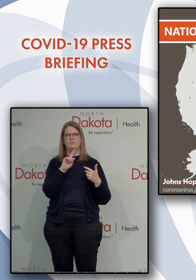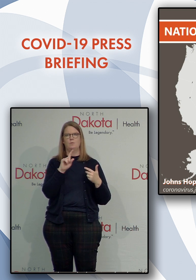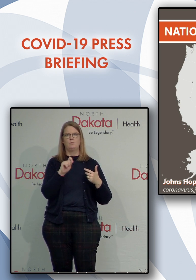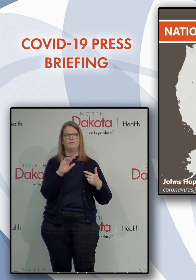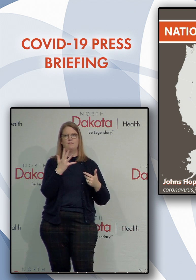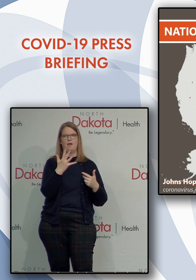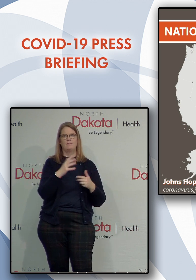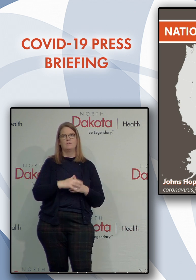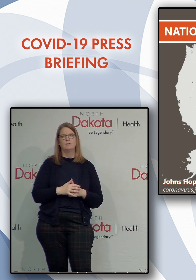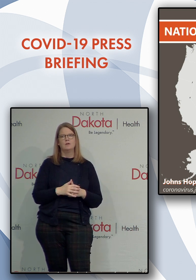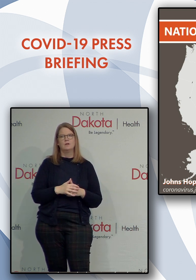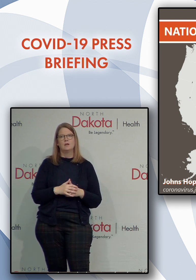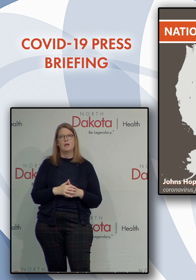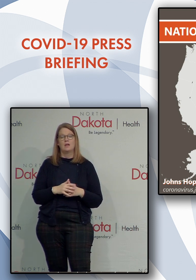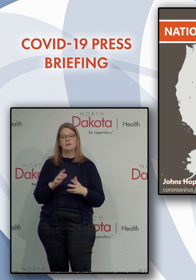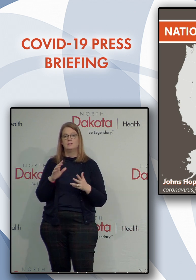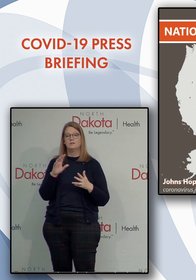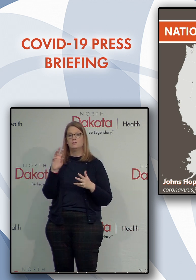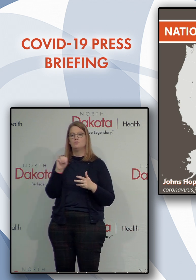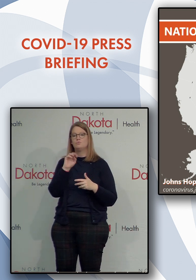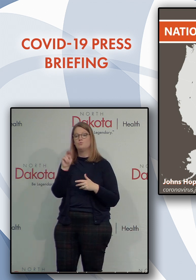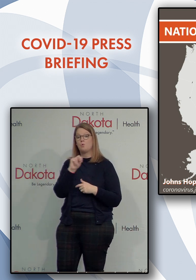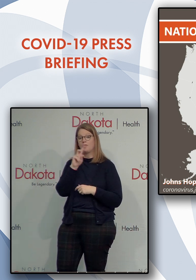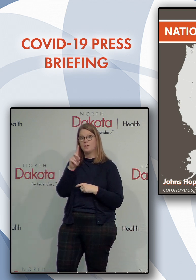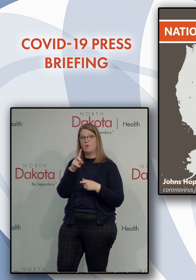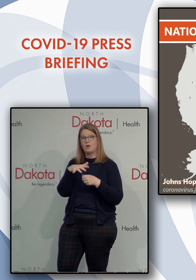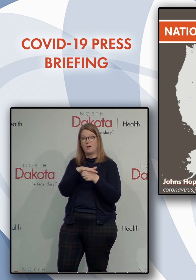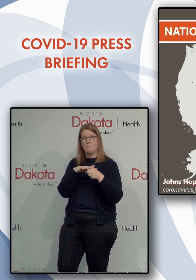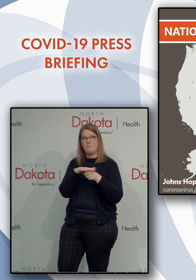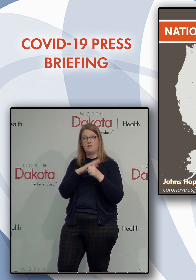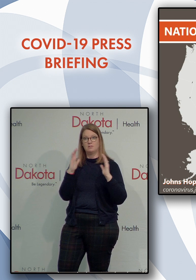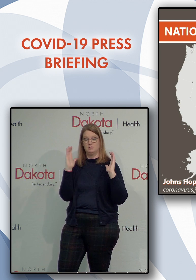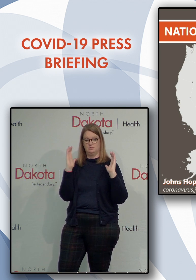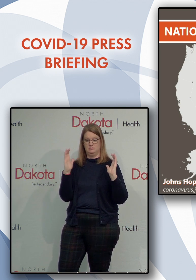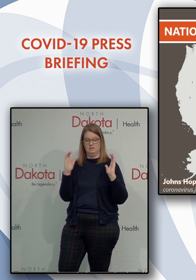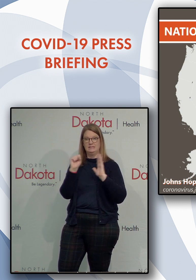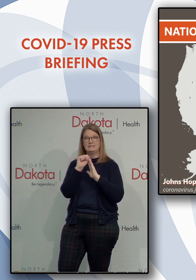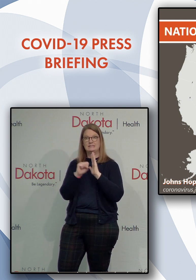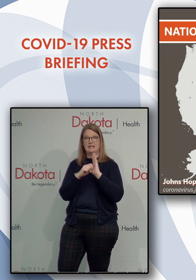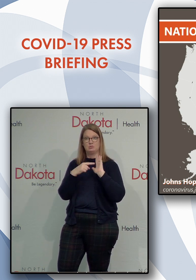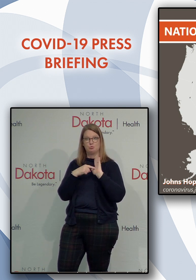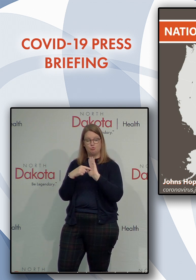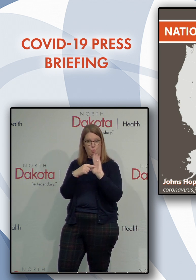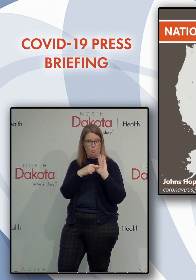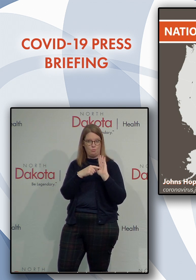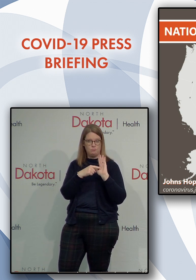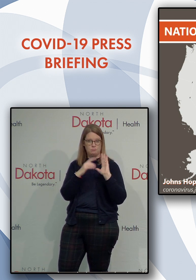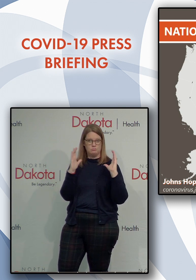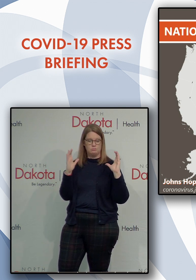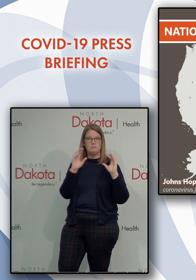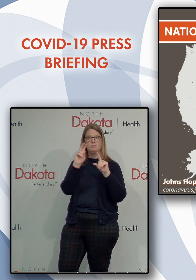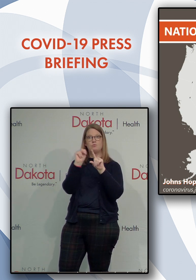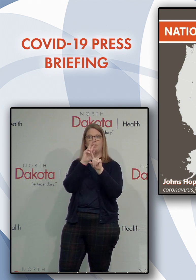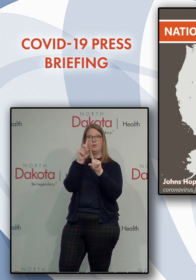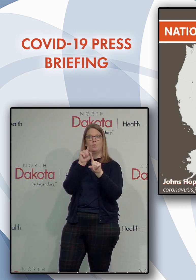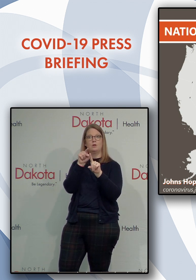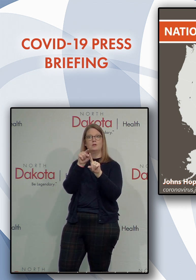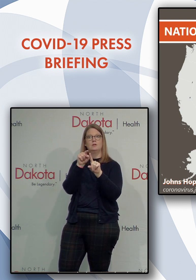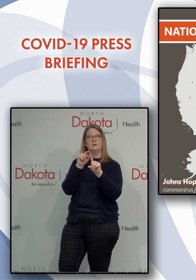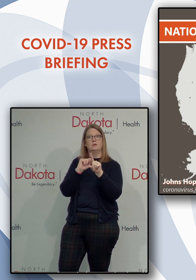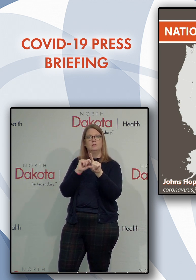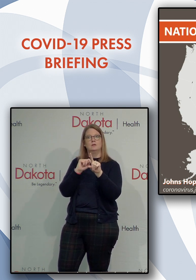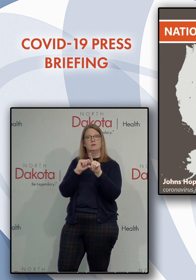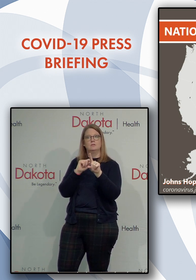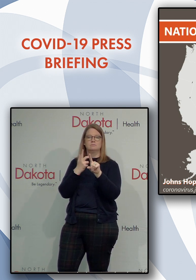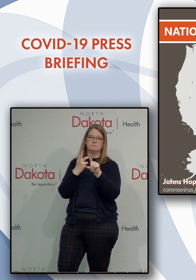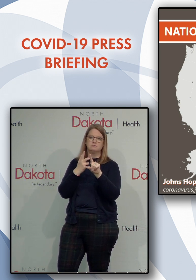51.5. And again, North Dakota, among the 19 states shown here, or I